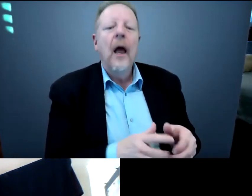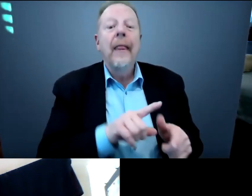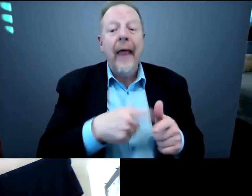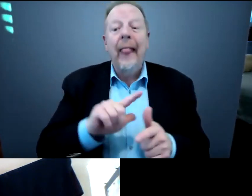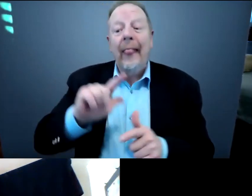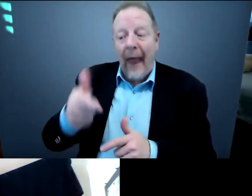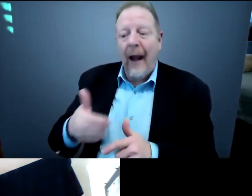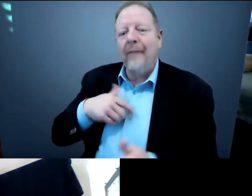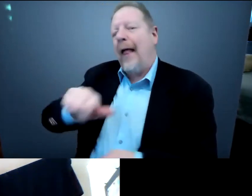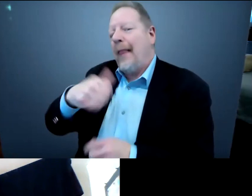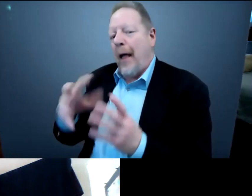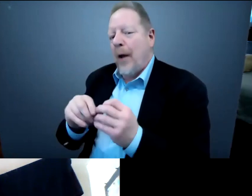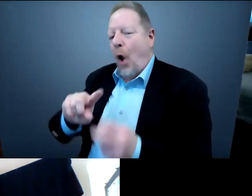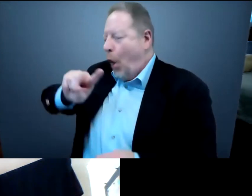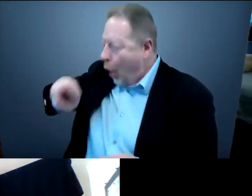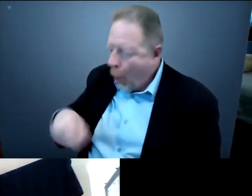know about